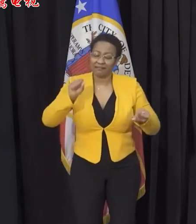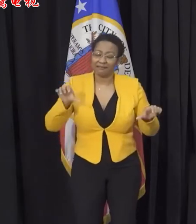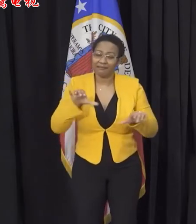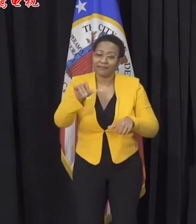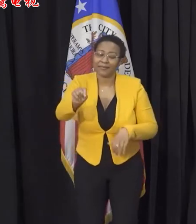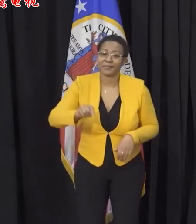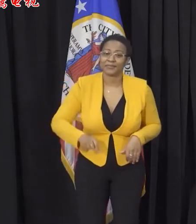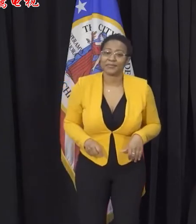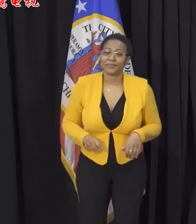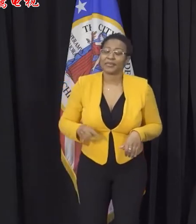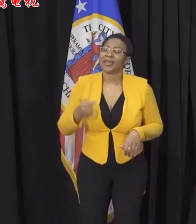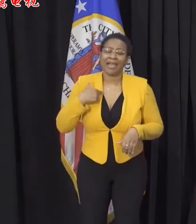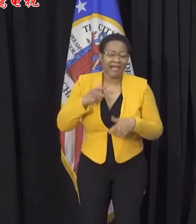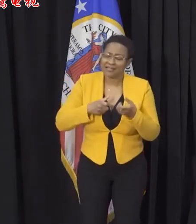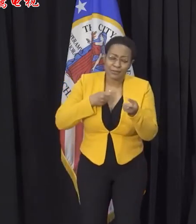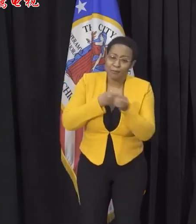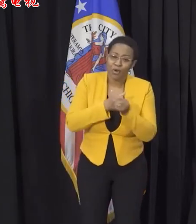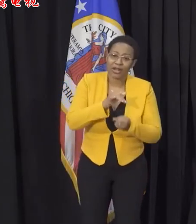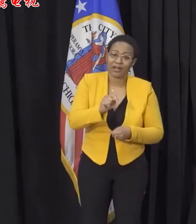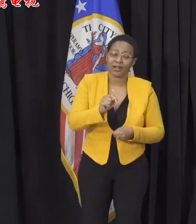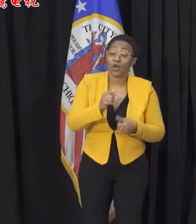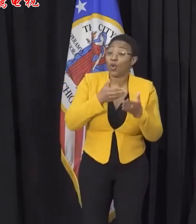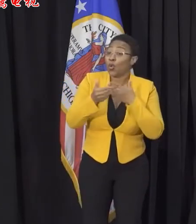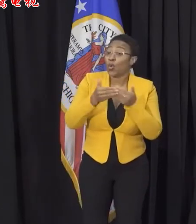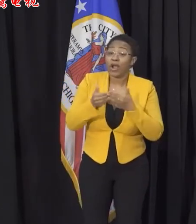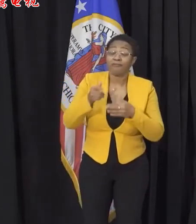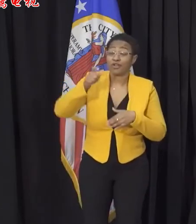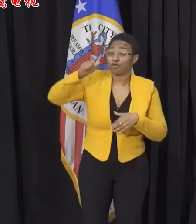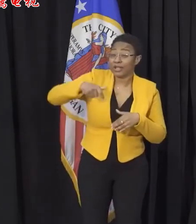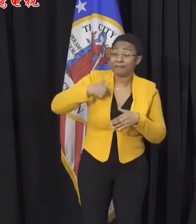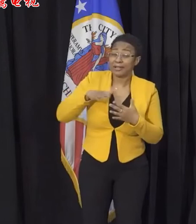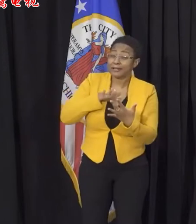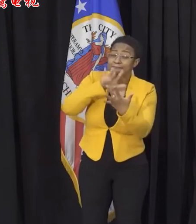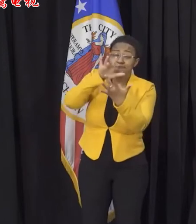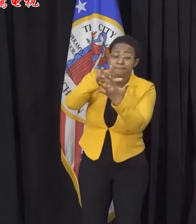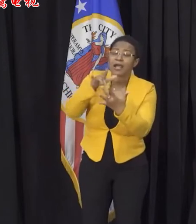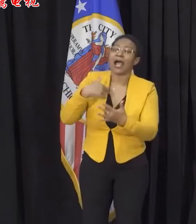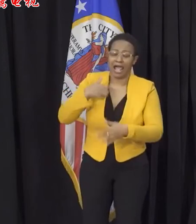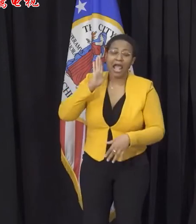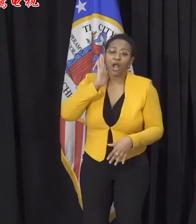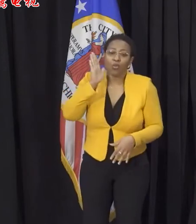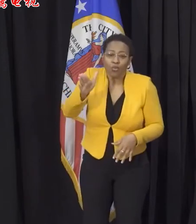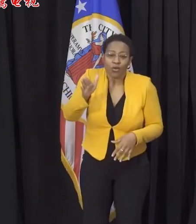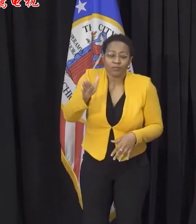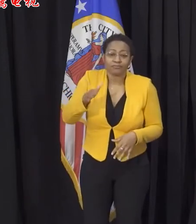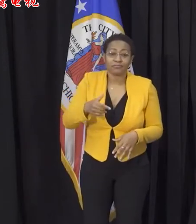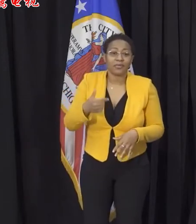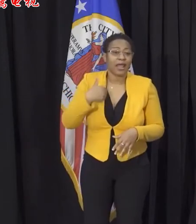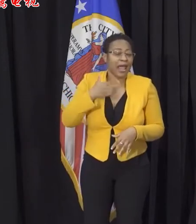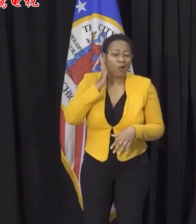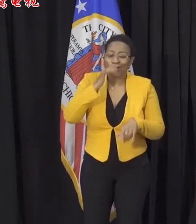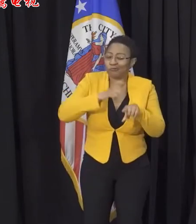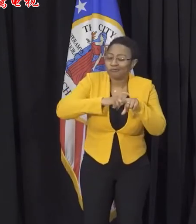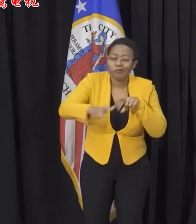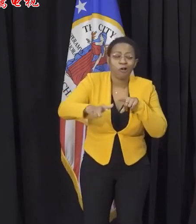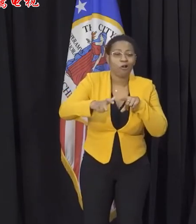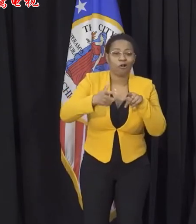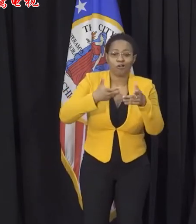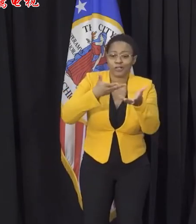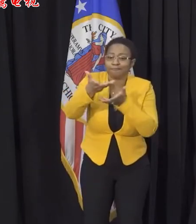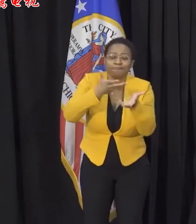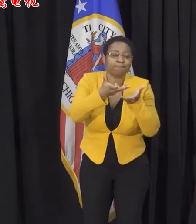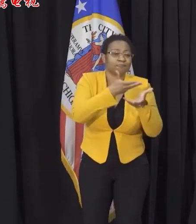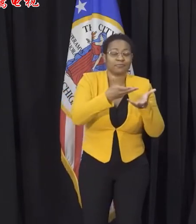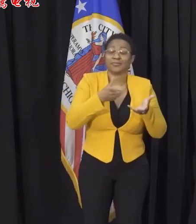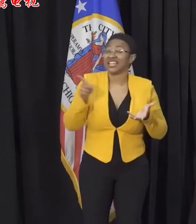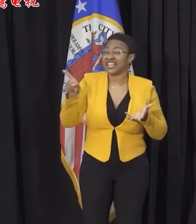done. I'll support it. Whoever you need me to call, I will be on the phone to call them. And he